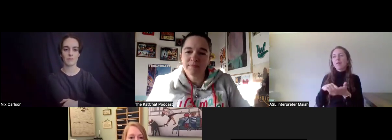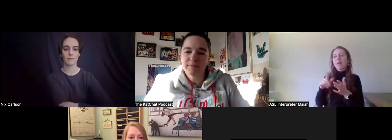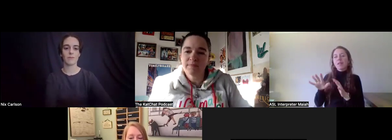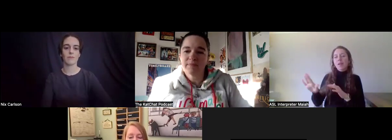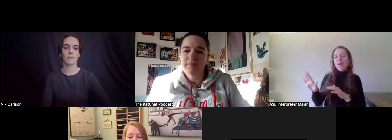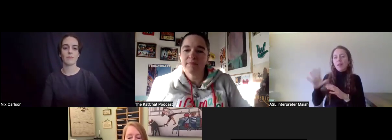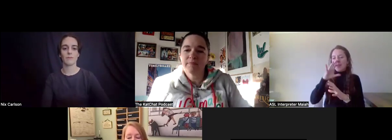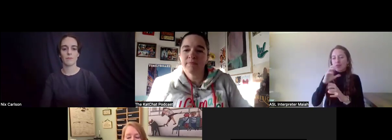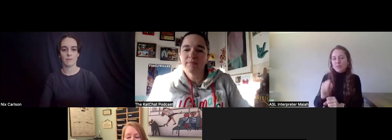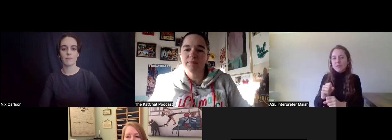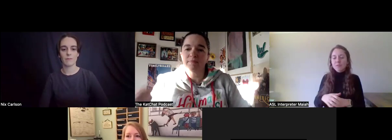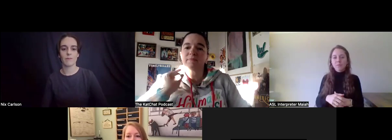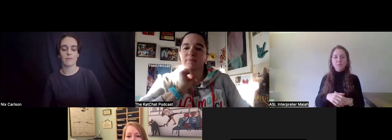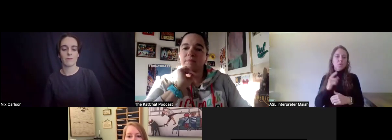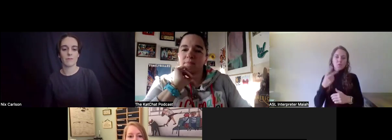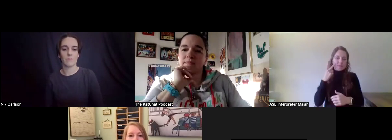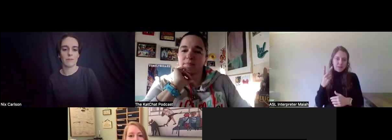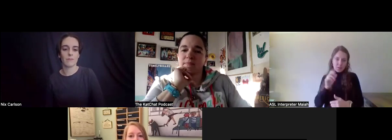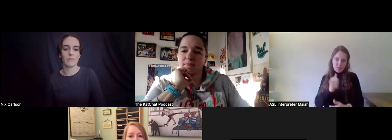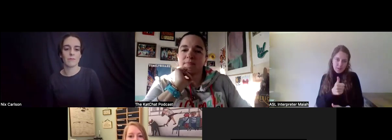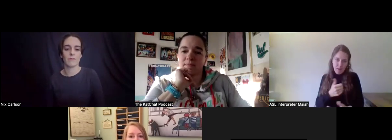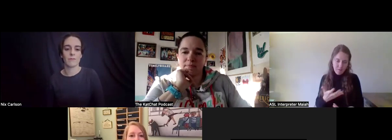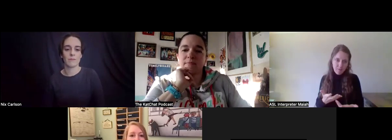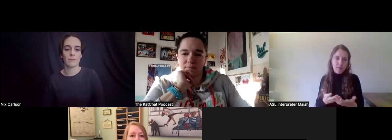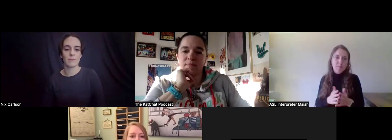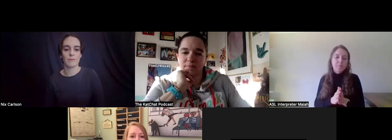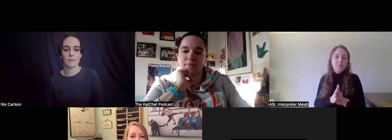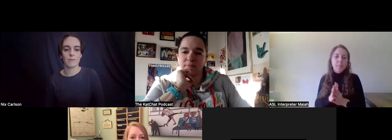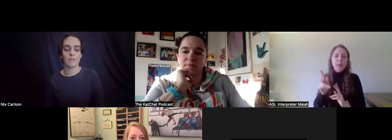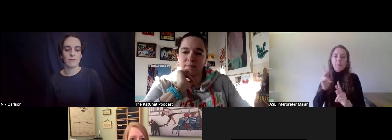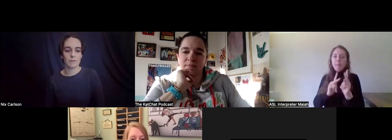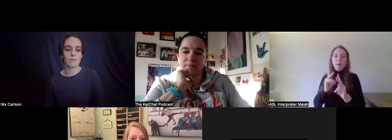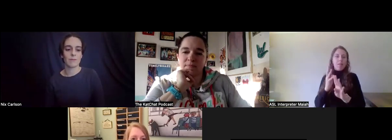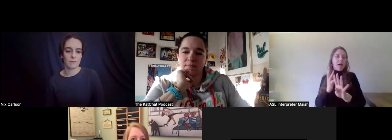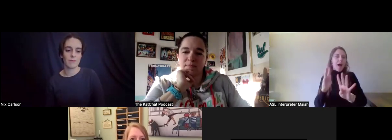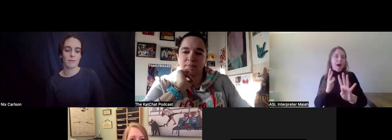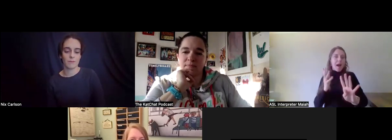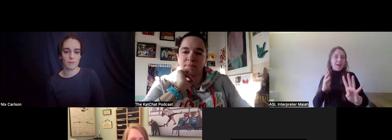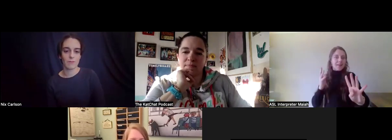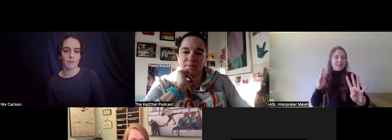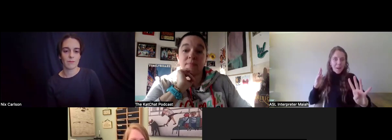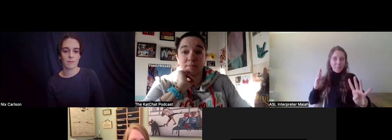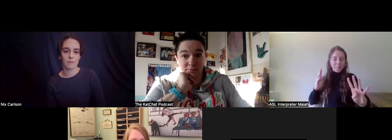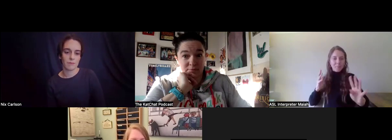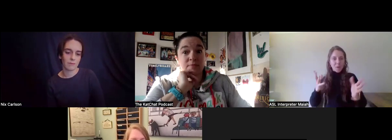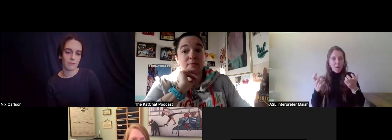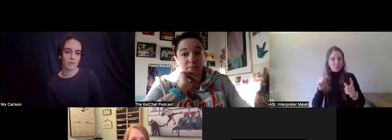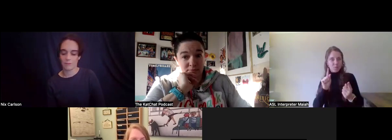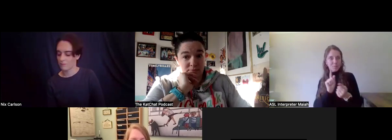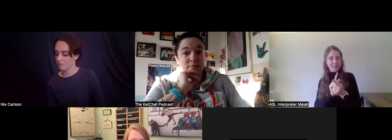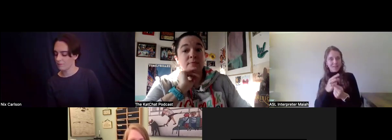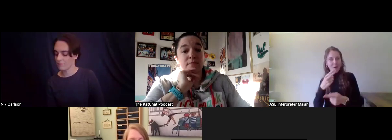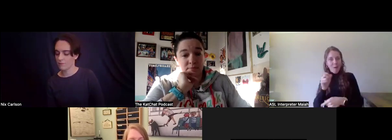you've seen it yourself, Kat, people line up out the door to meet the Hallmark stars. So